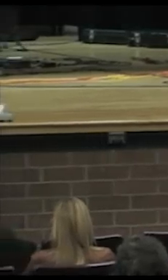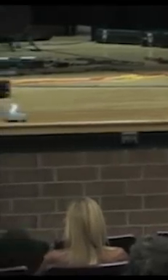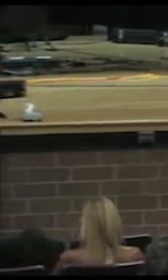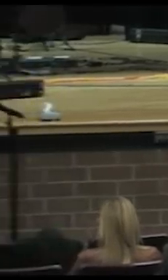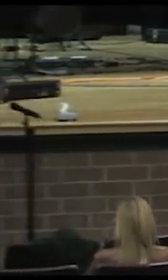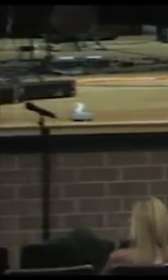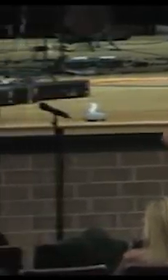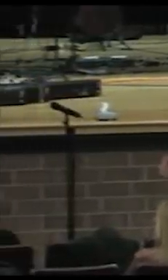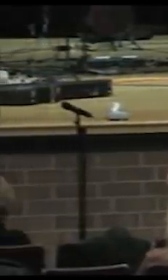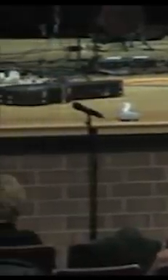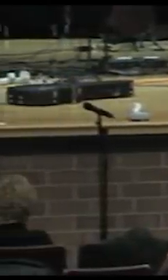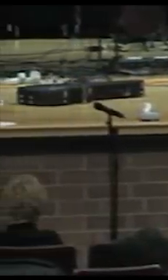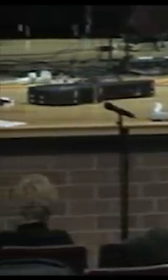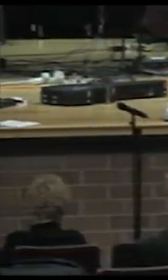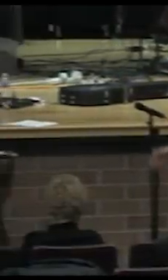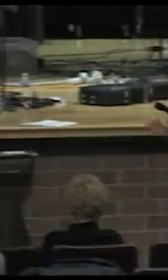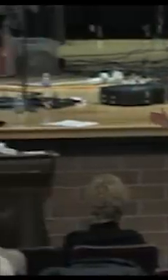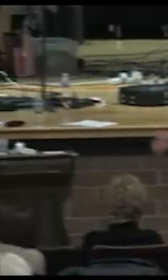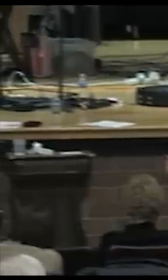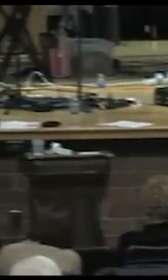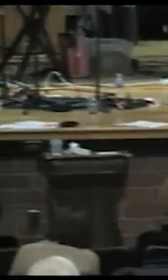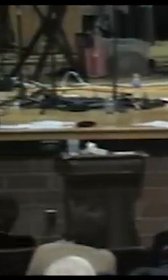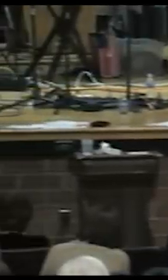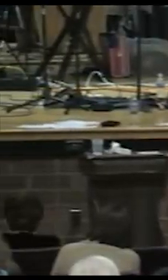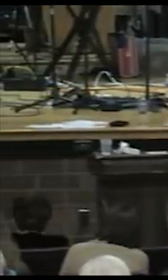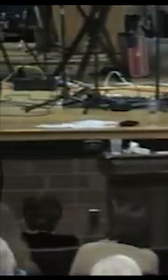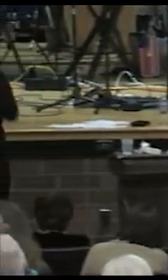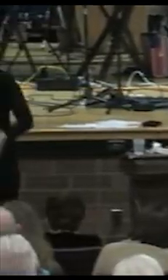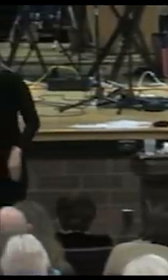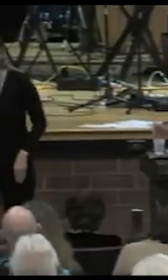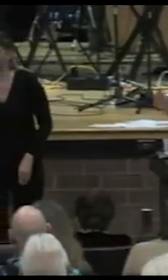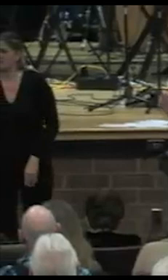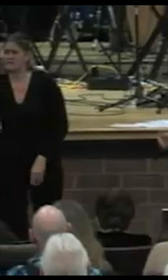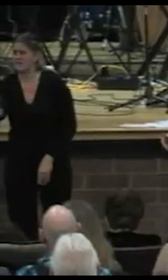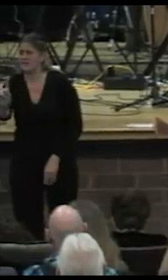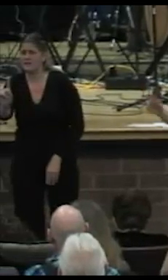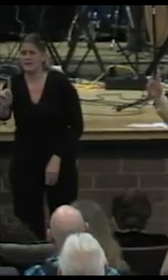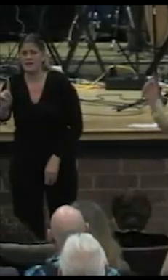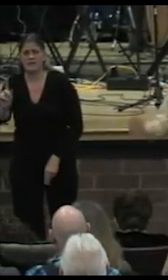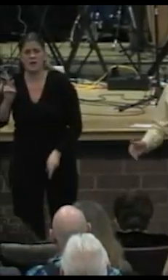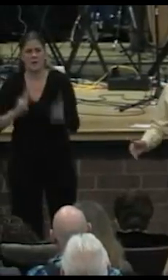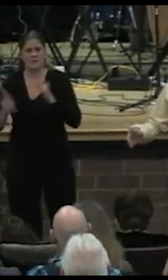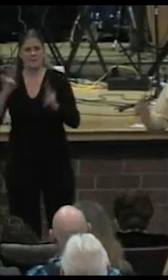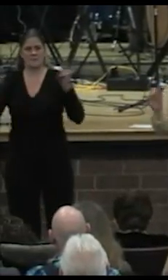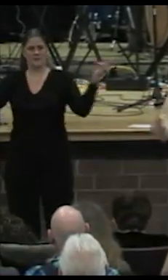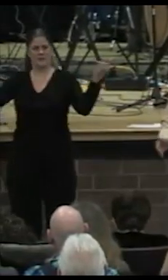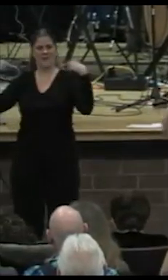weren't interested in making a name for God, making a name for God's kingdom. They were interested in